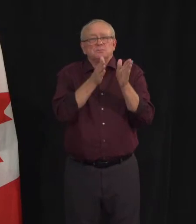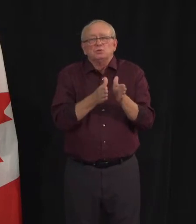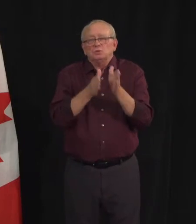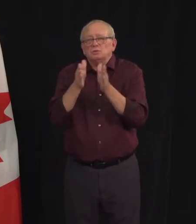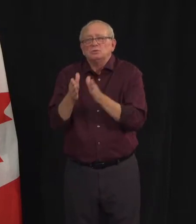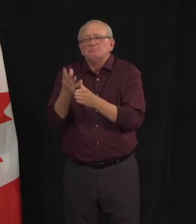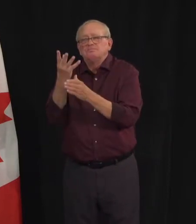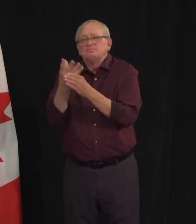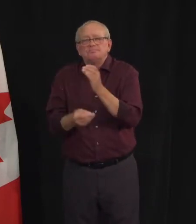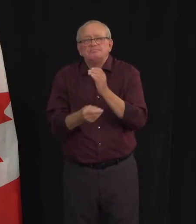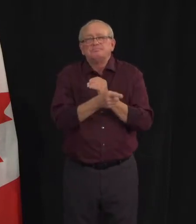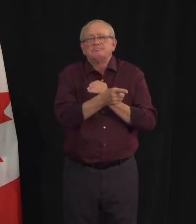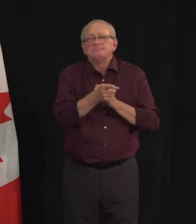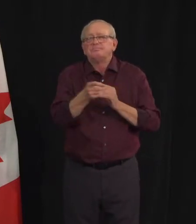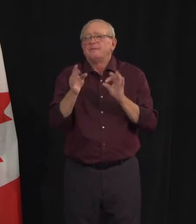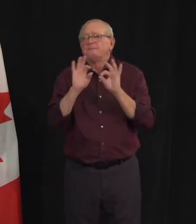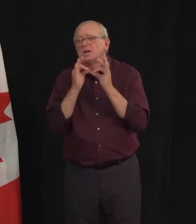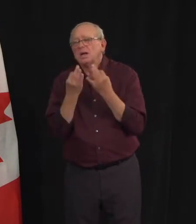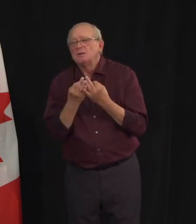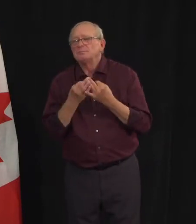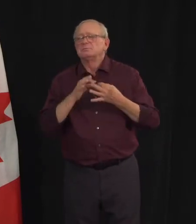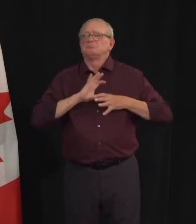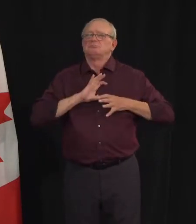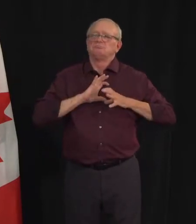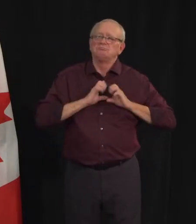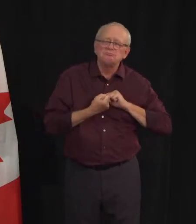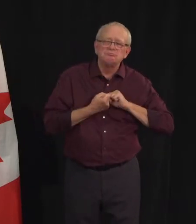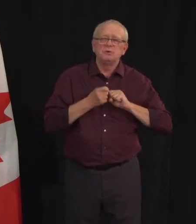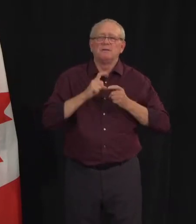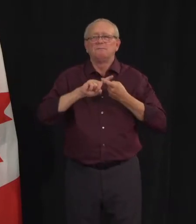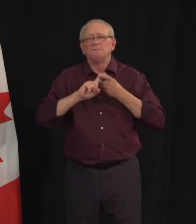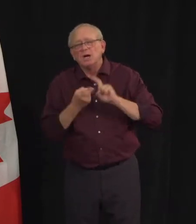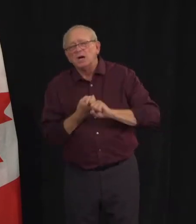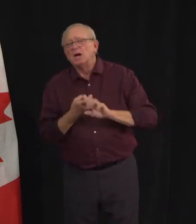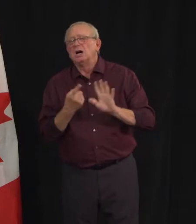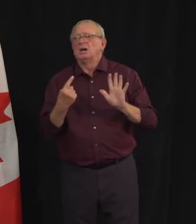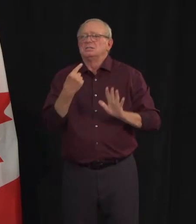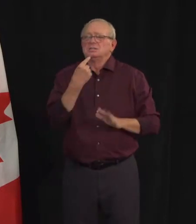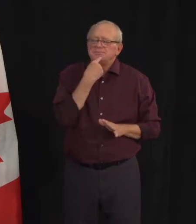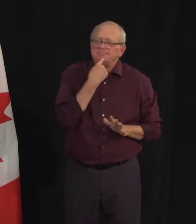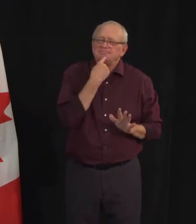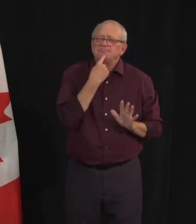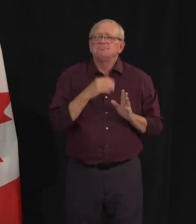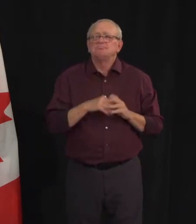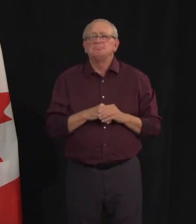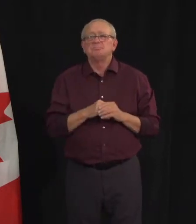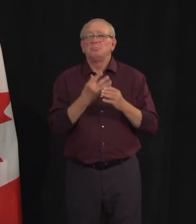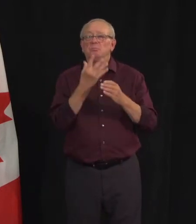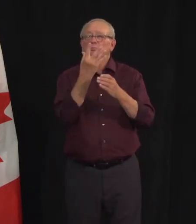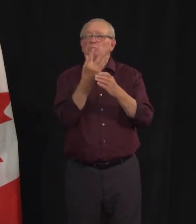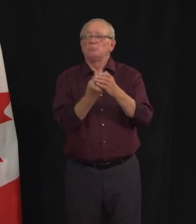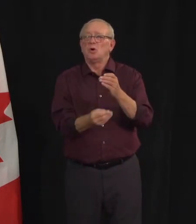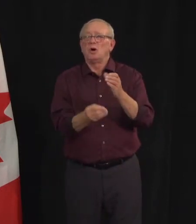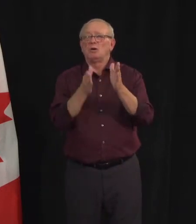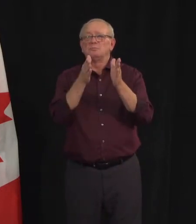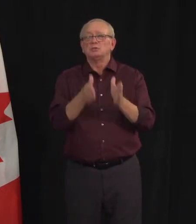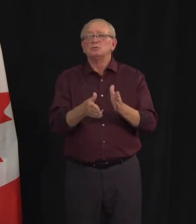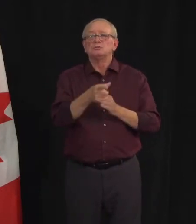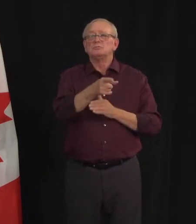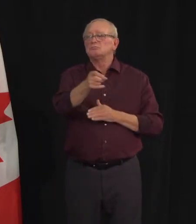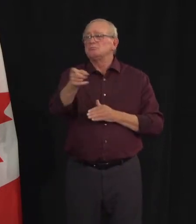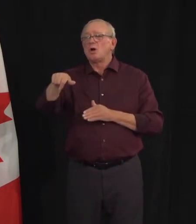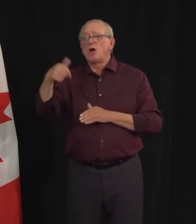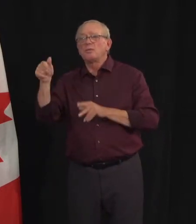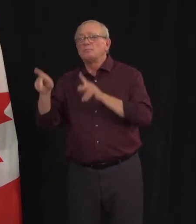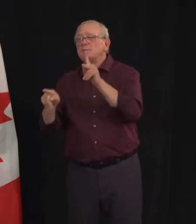left behind grieving family and friends. I offer my condolences to all who are grieving losses of any kind right